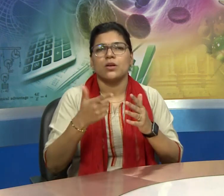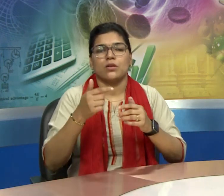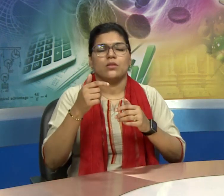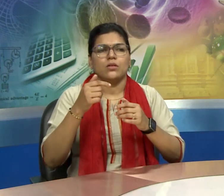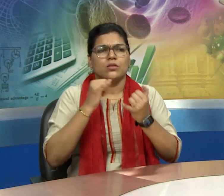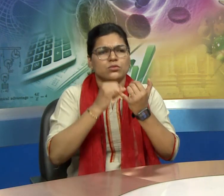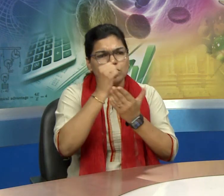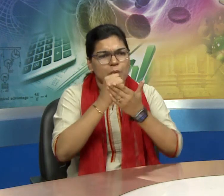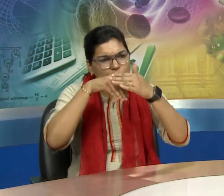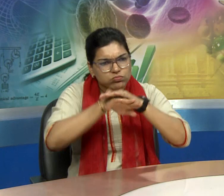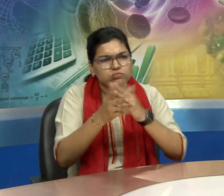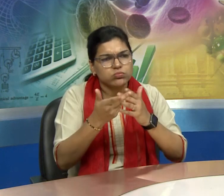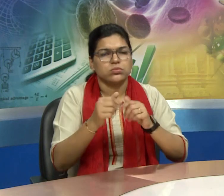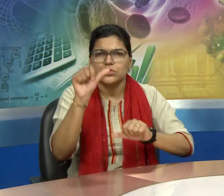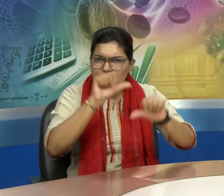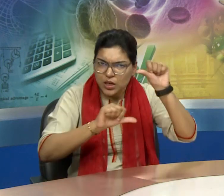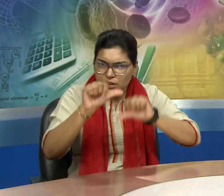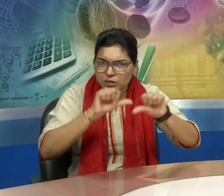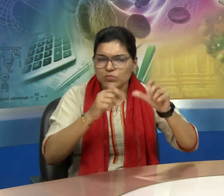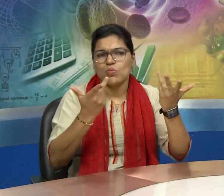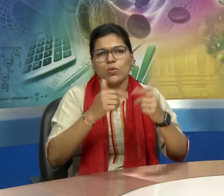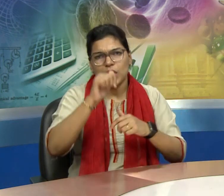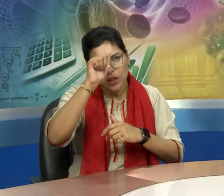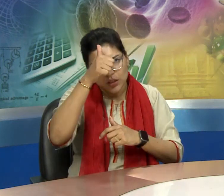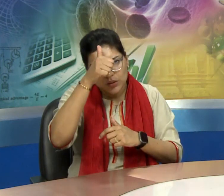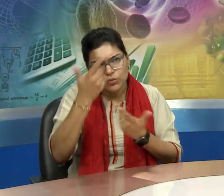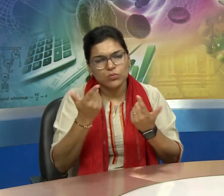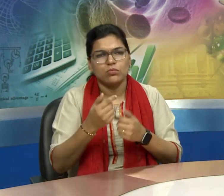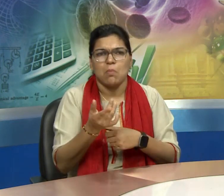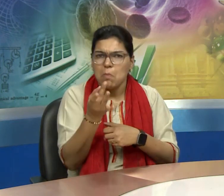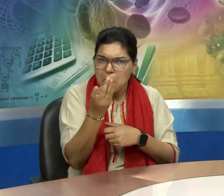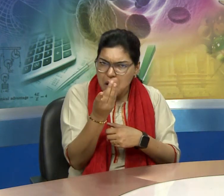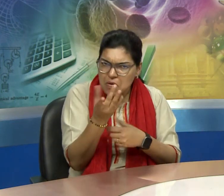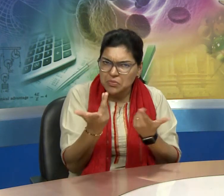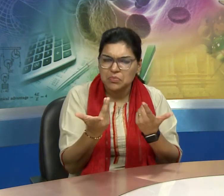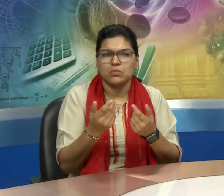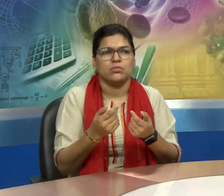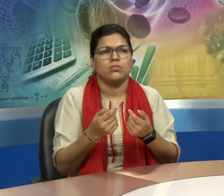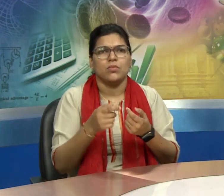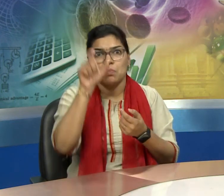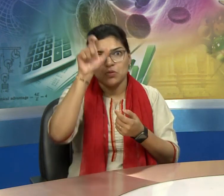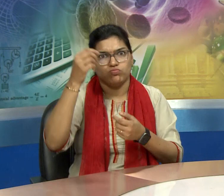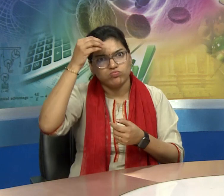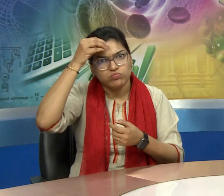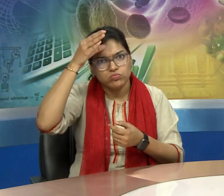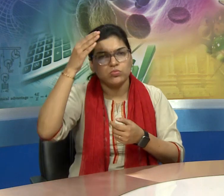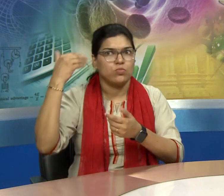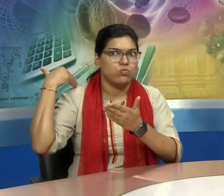keep books. In library, we can find different subjects book like English,